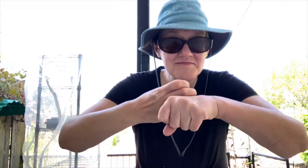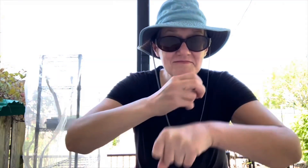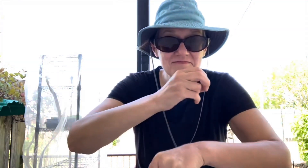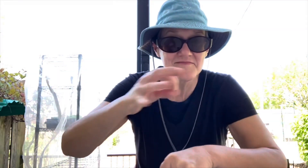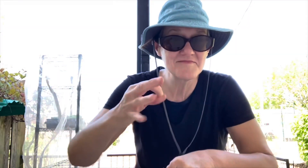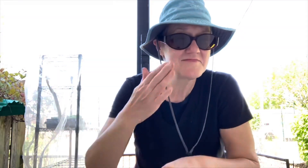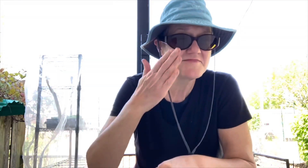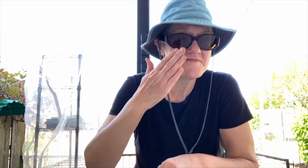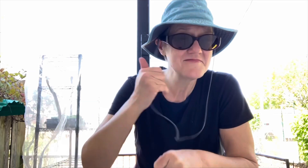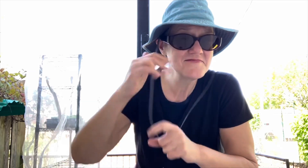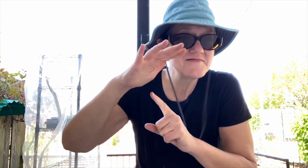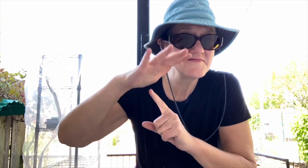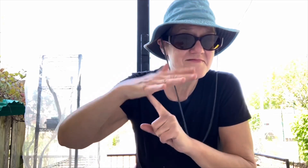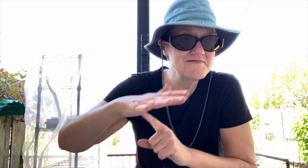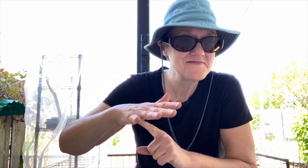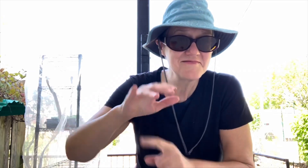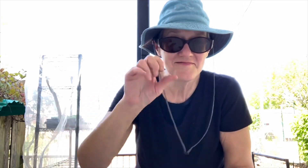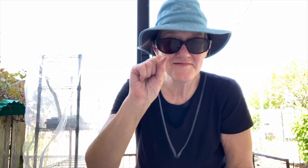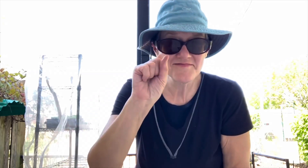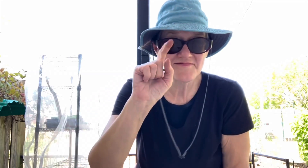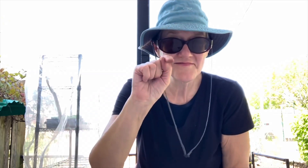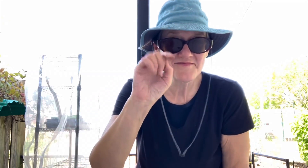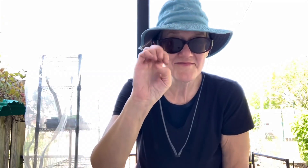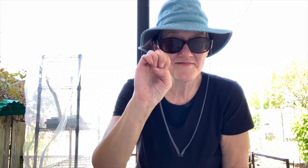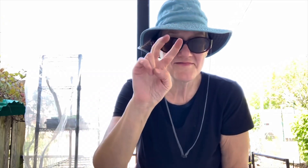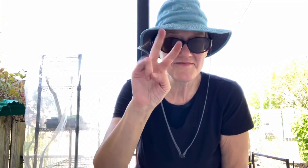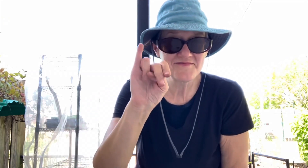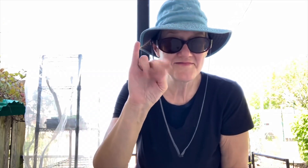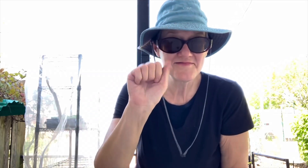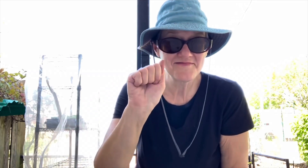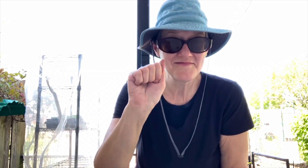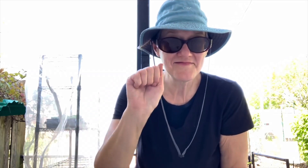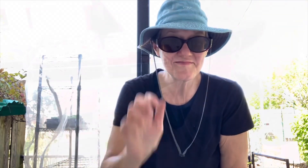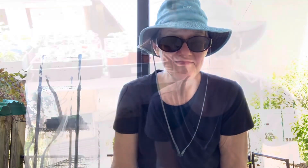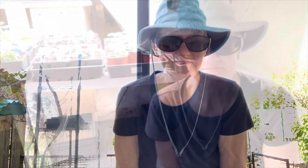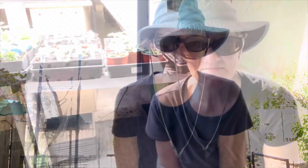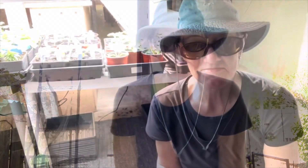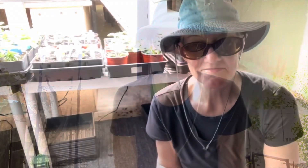Today it's time to harden off our sweet leaf plant Stevia.